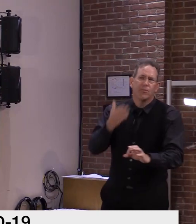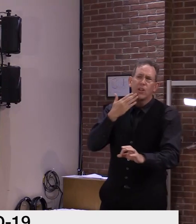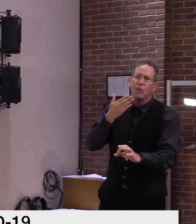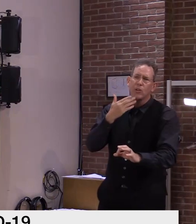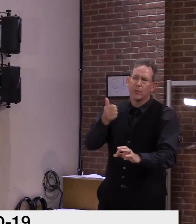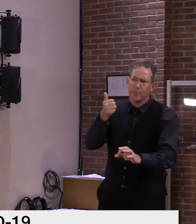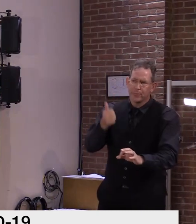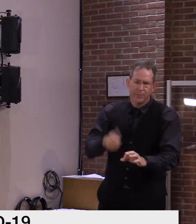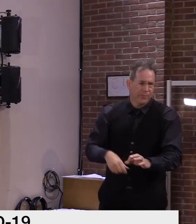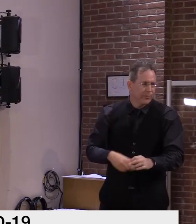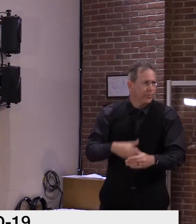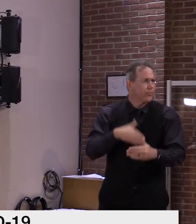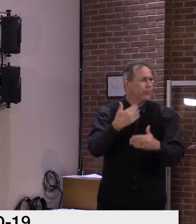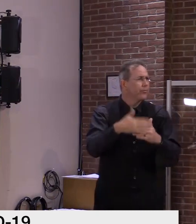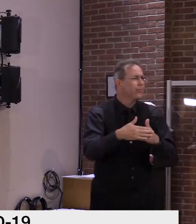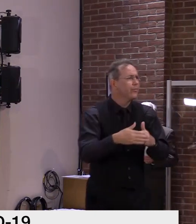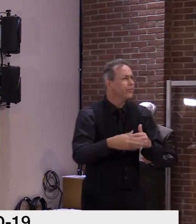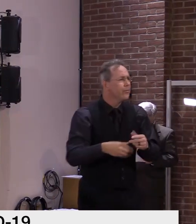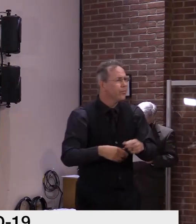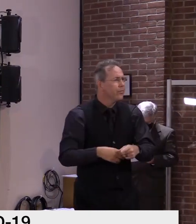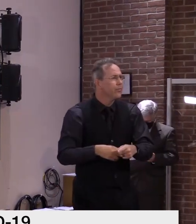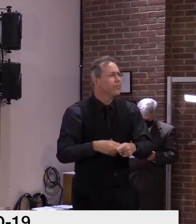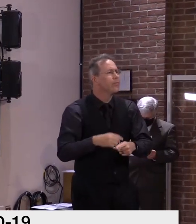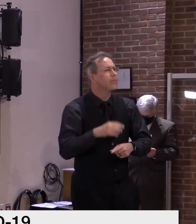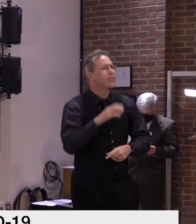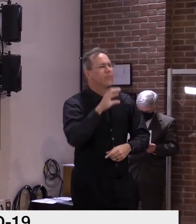Andrew McGregor, Caledonian Record.